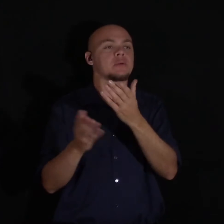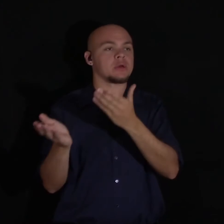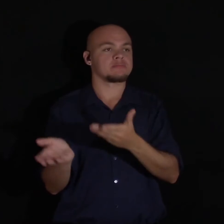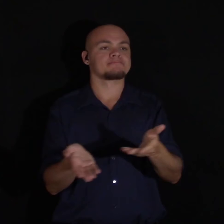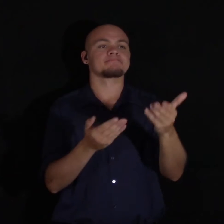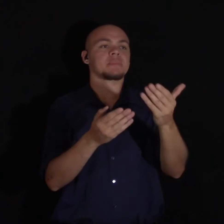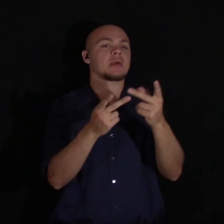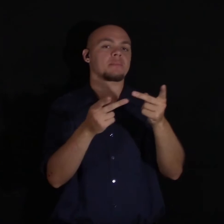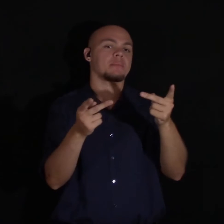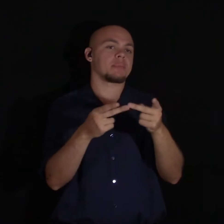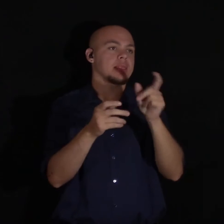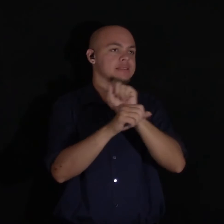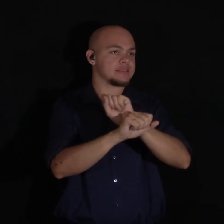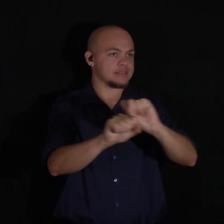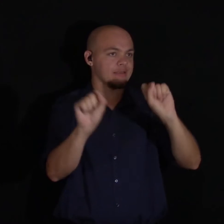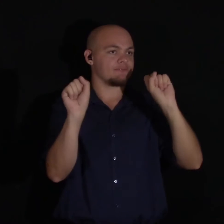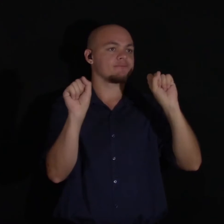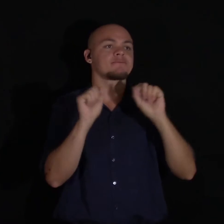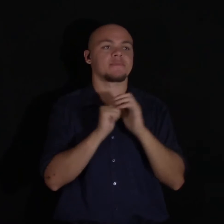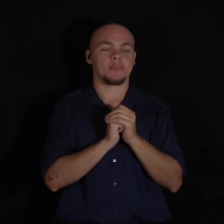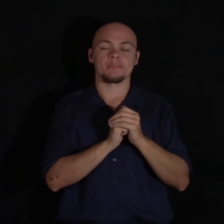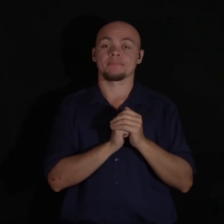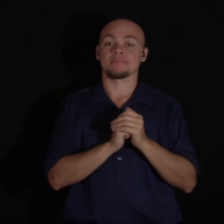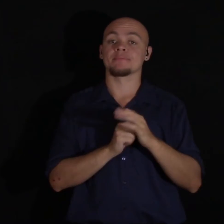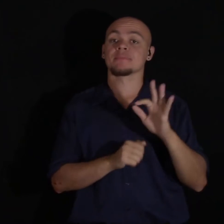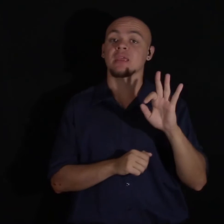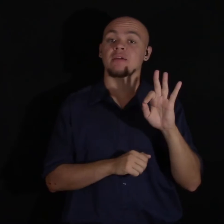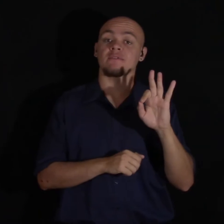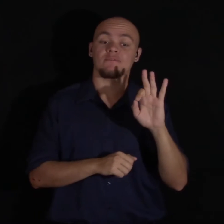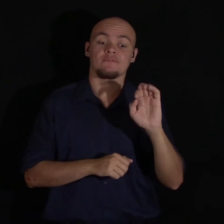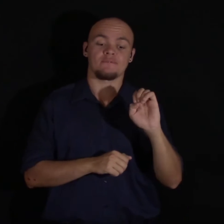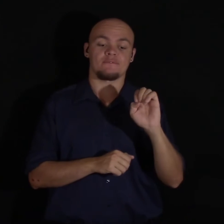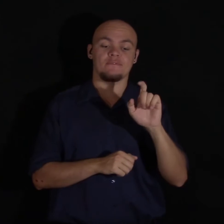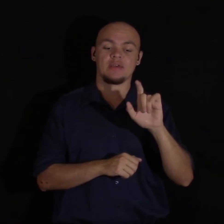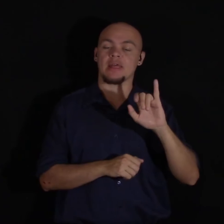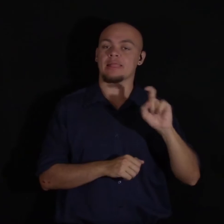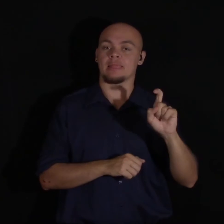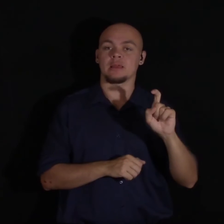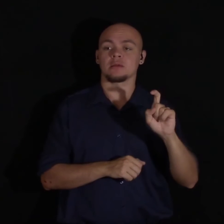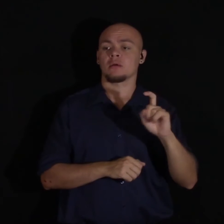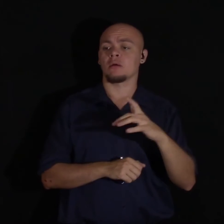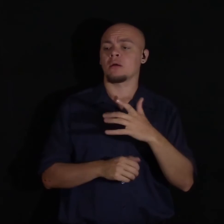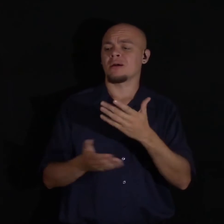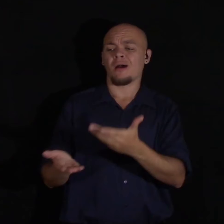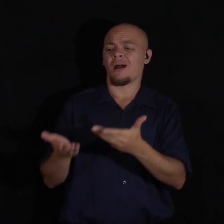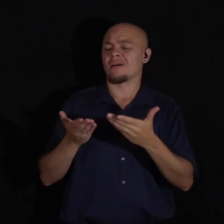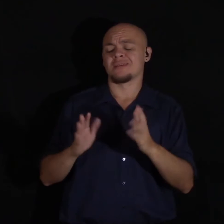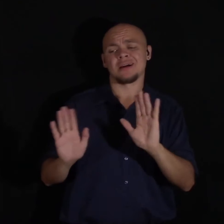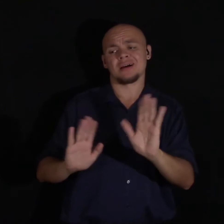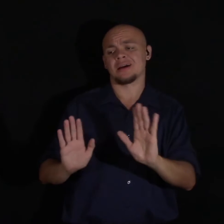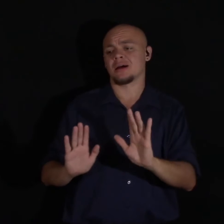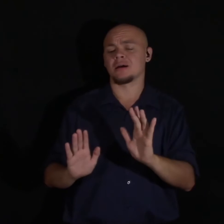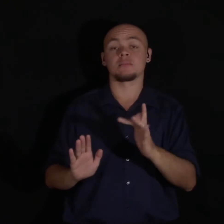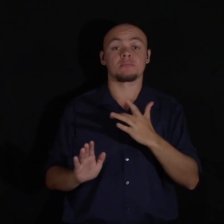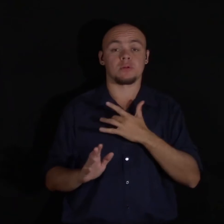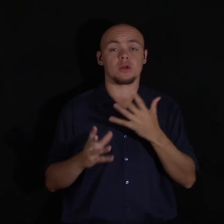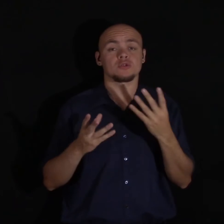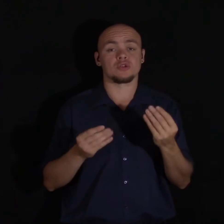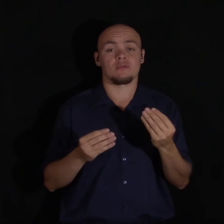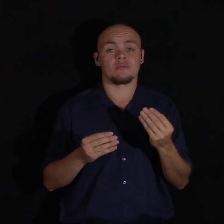of safety. Felix was too delicate to accept this offer, yet he looked forward to the probability